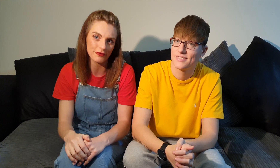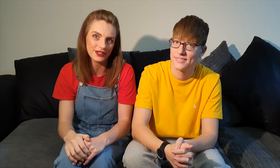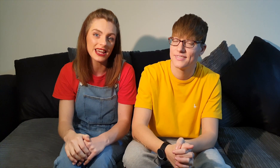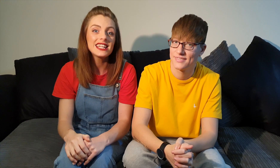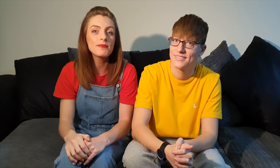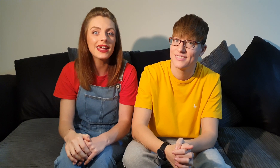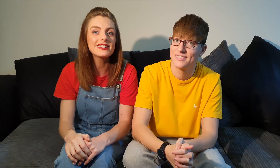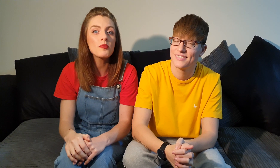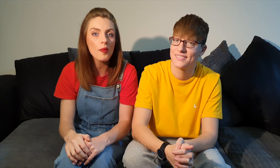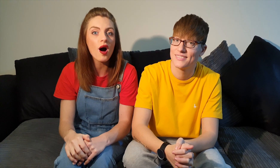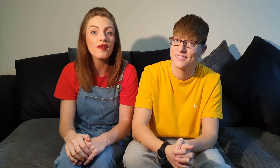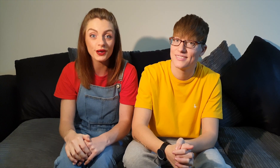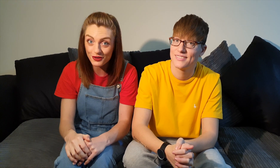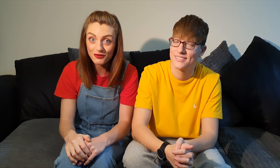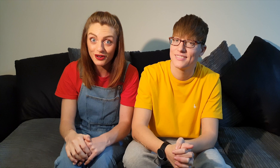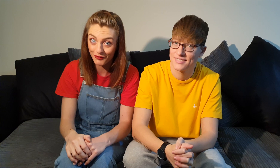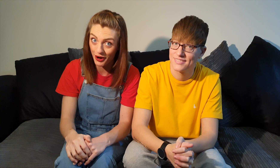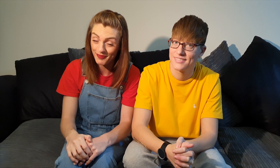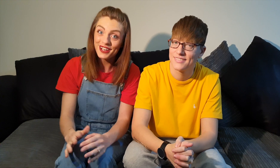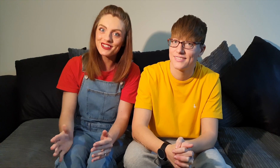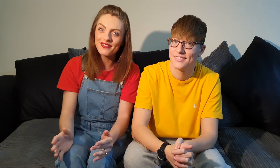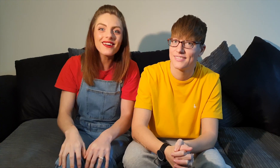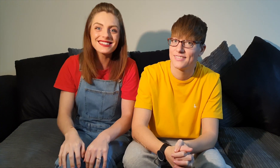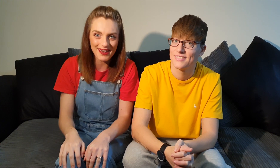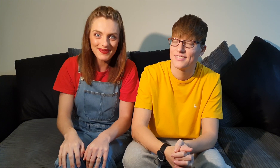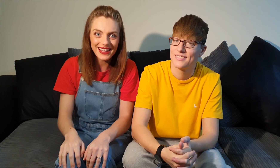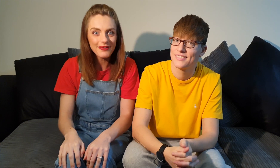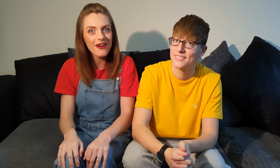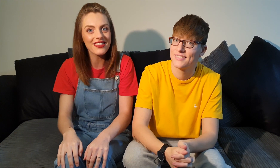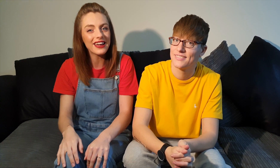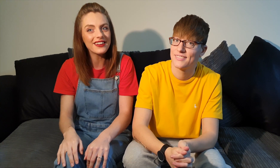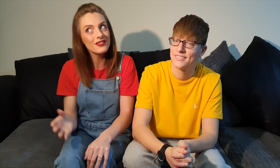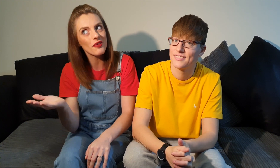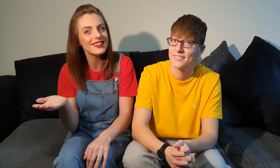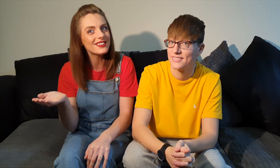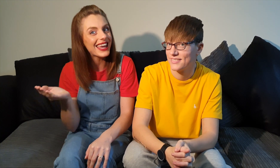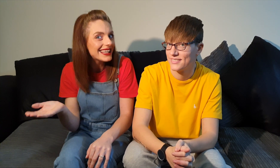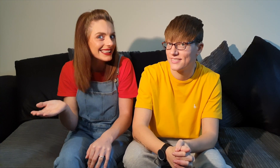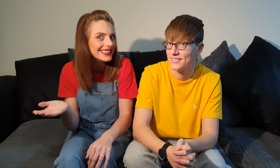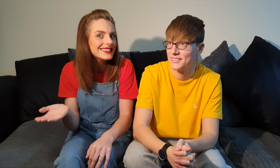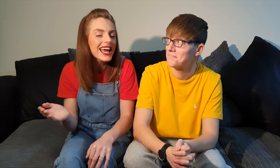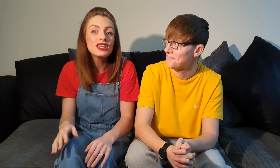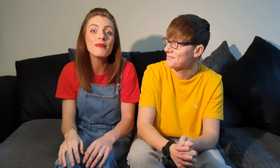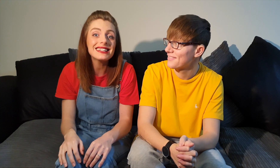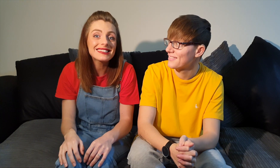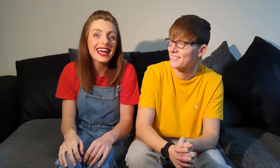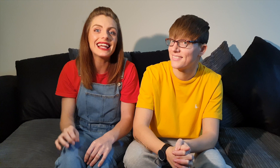different depending on what part of the country you're from. So for example, if you're in the northeast of England, you might sign a